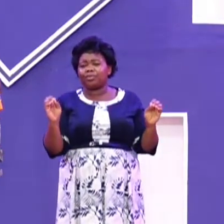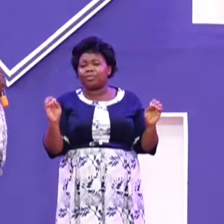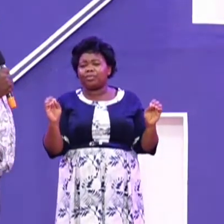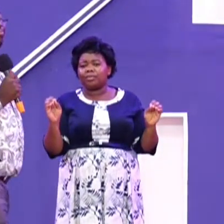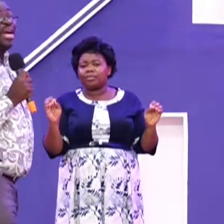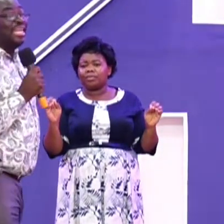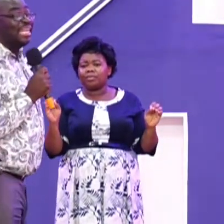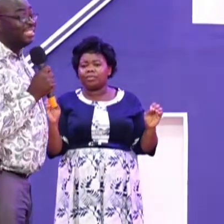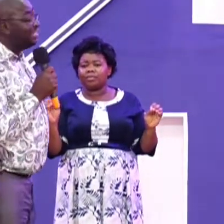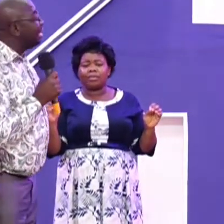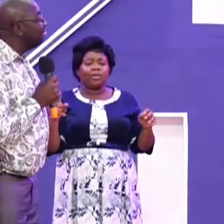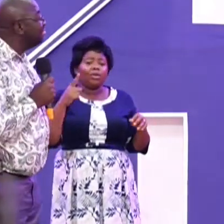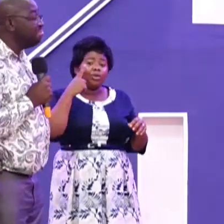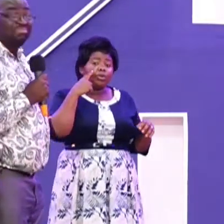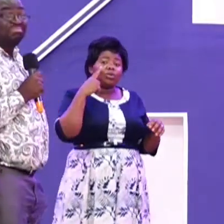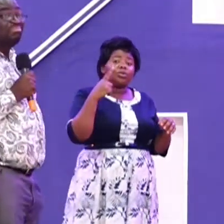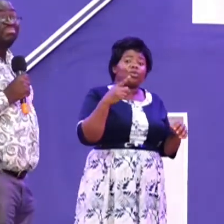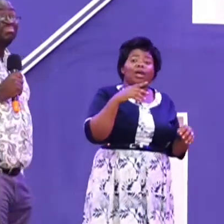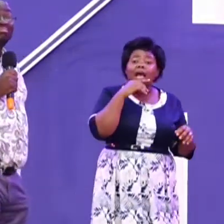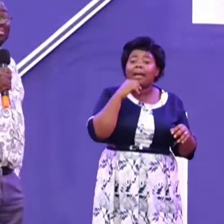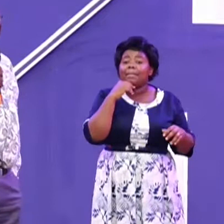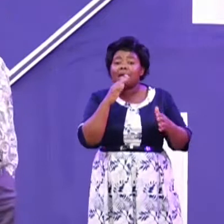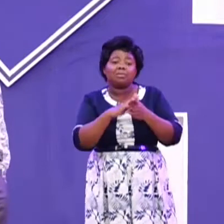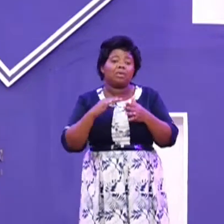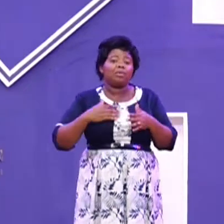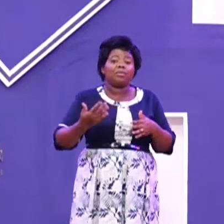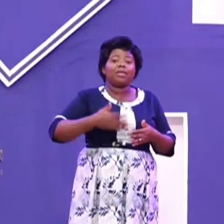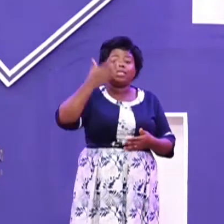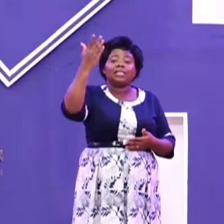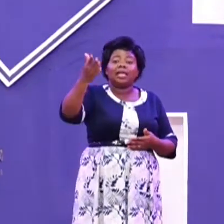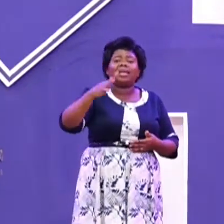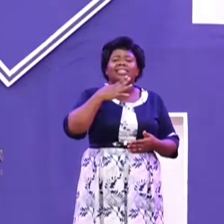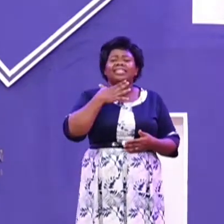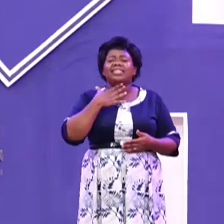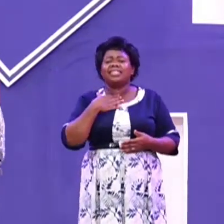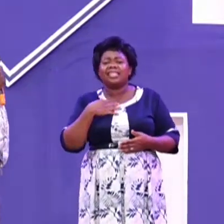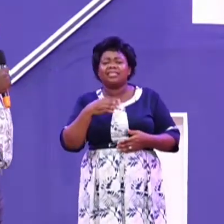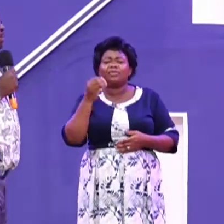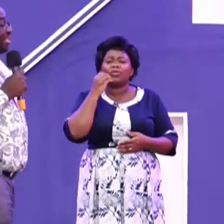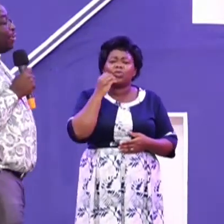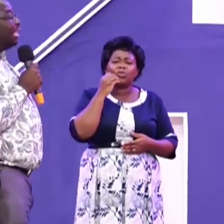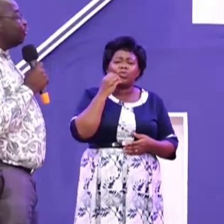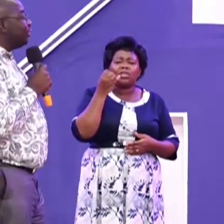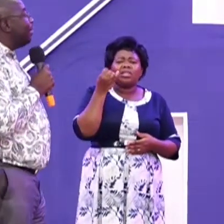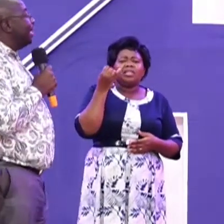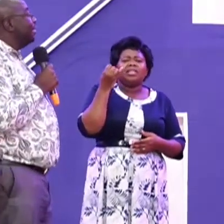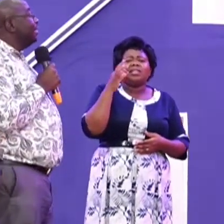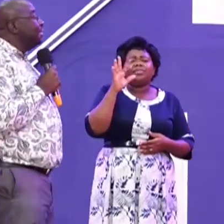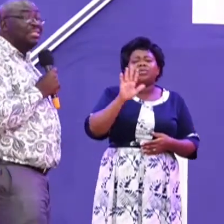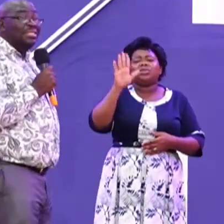You just saw that brother, that sister, when they need food. If it was